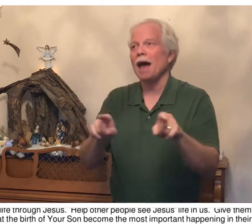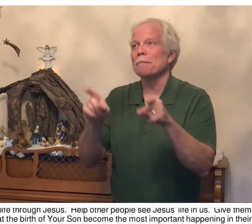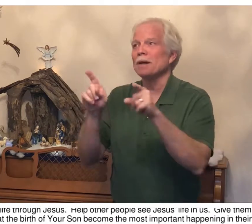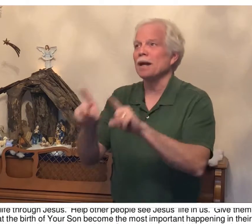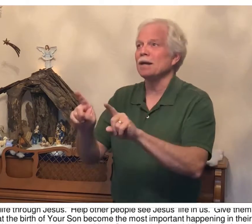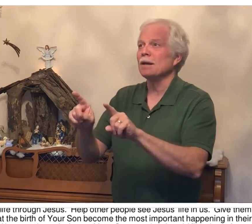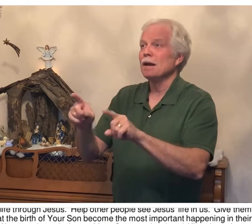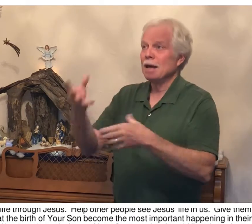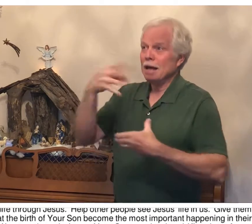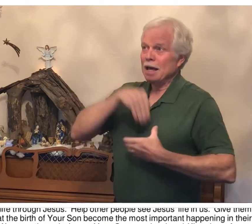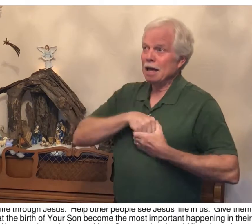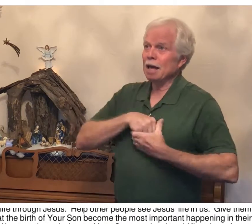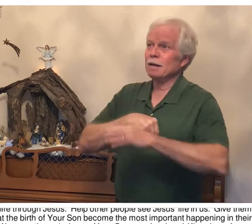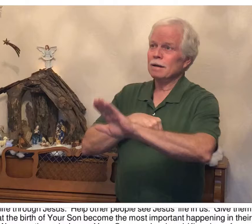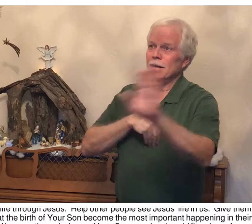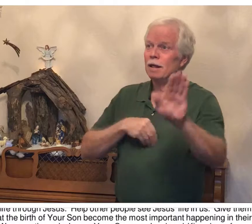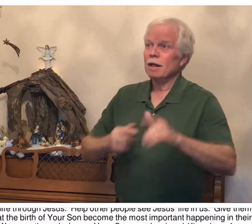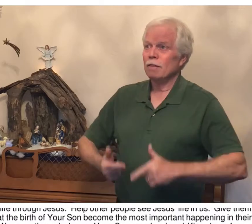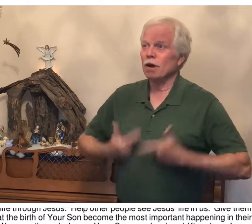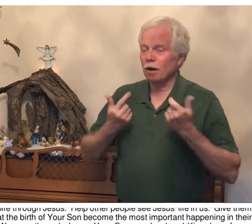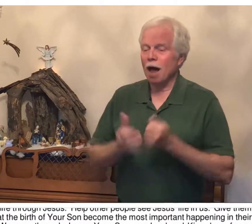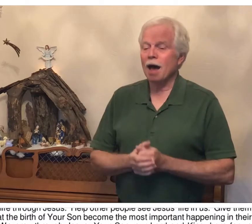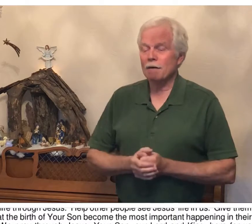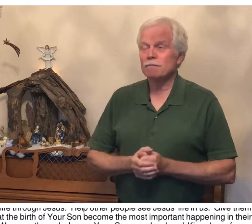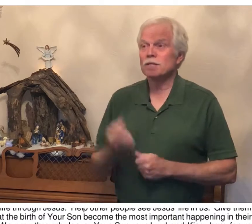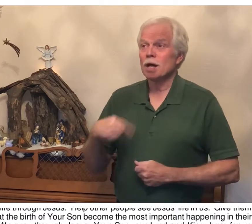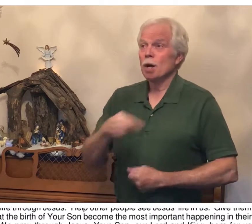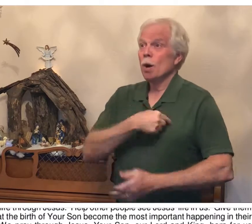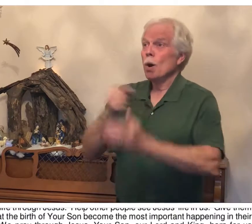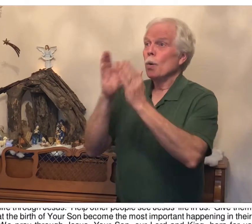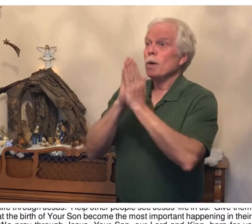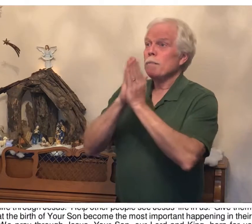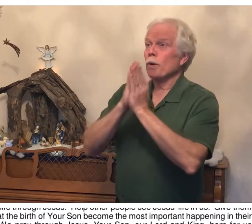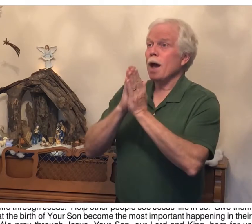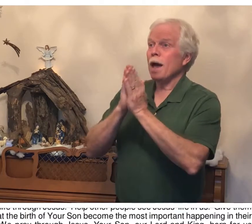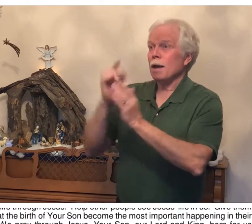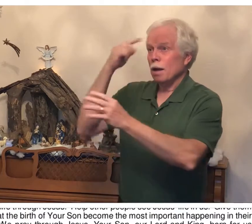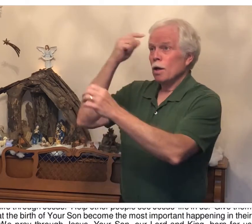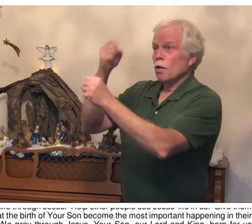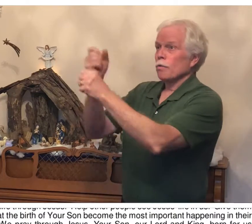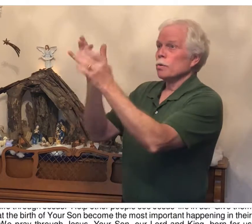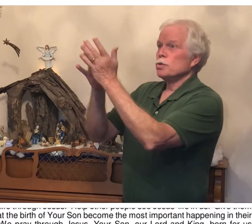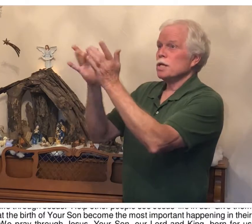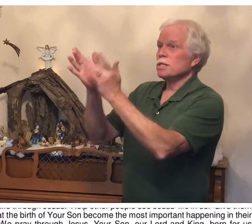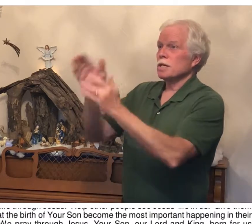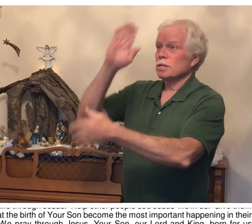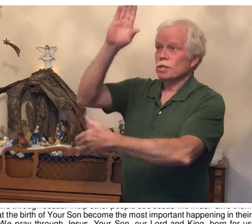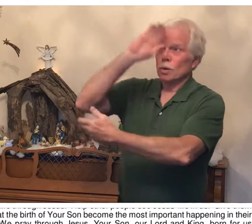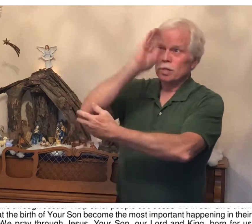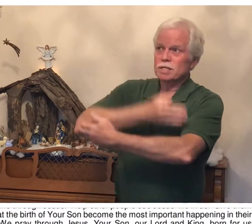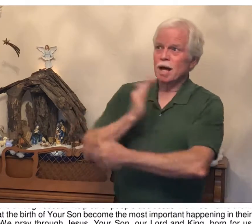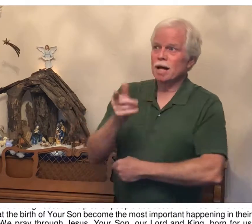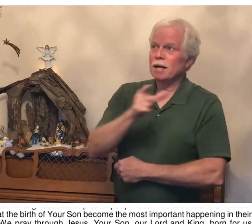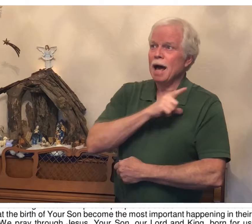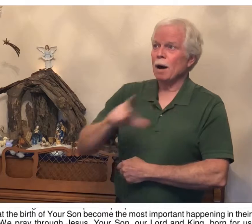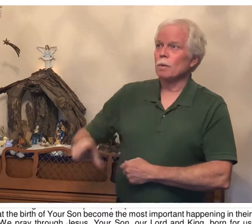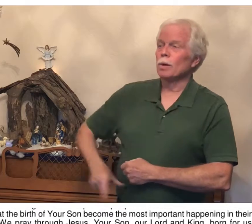happening in their lives. We pray through Jesus, your son, our